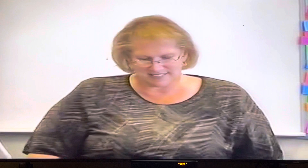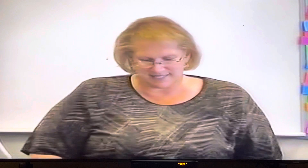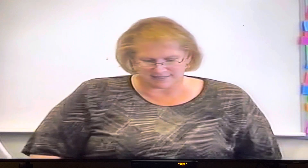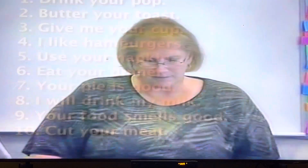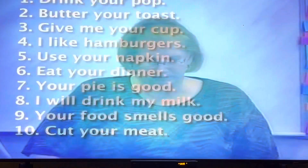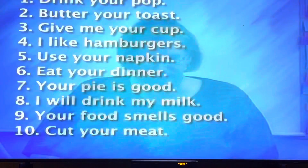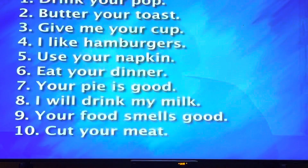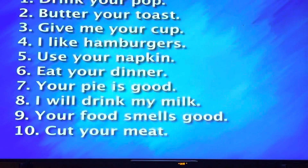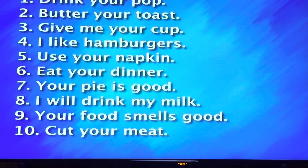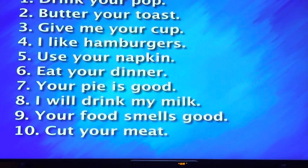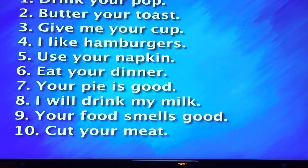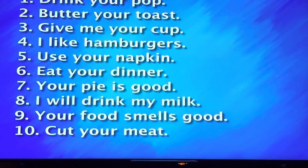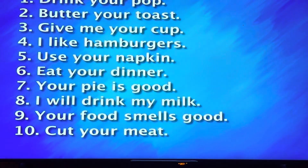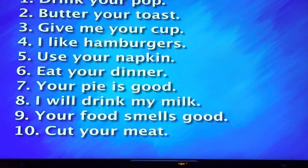is.